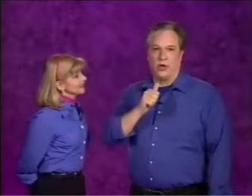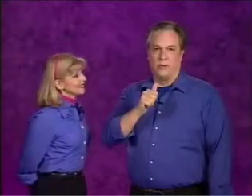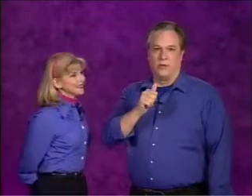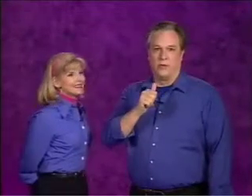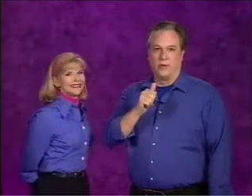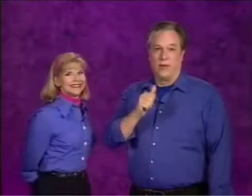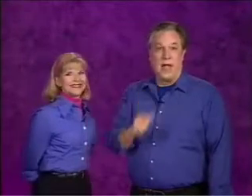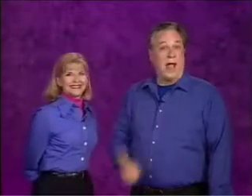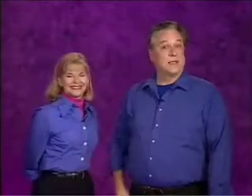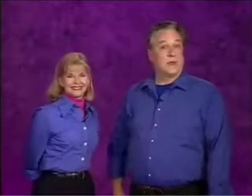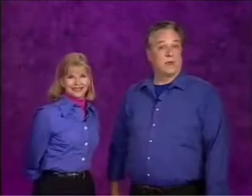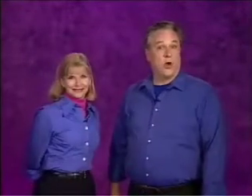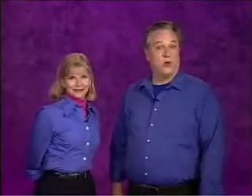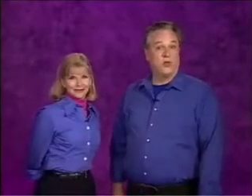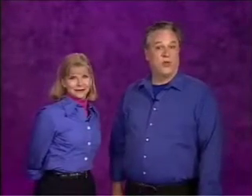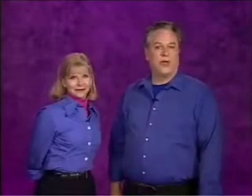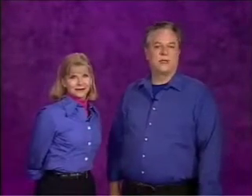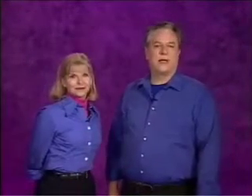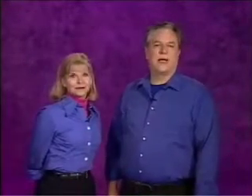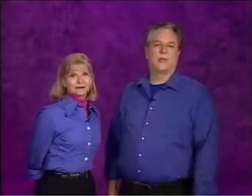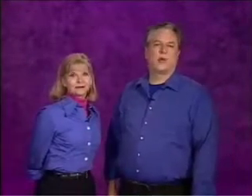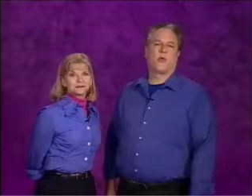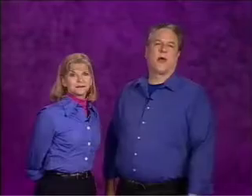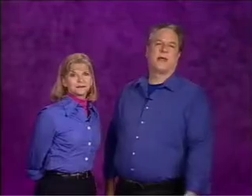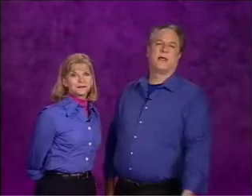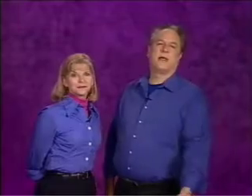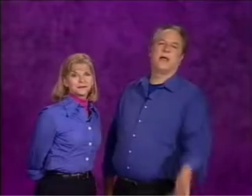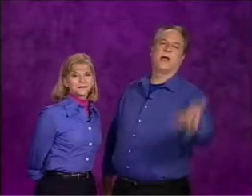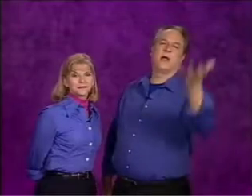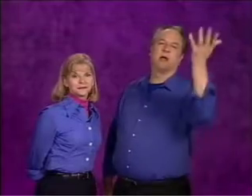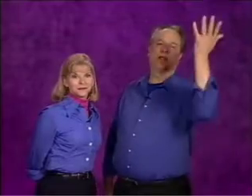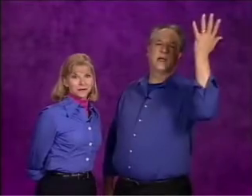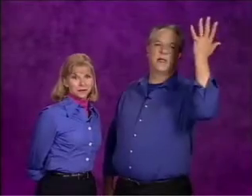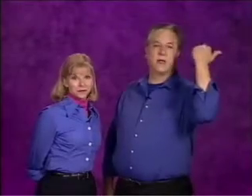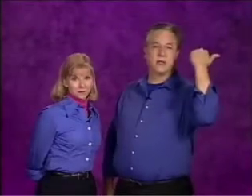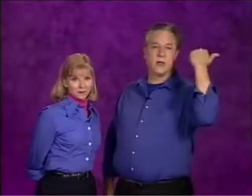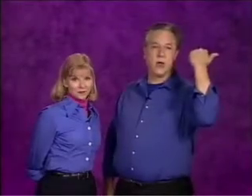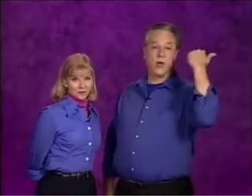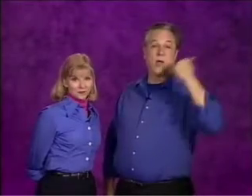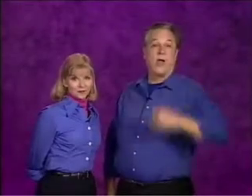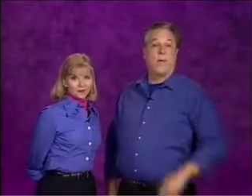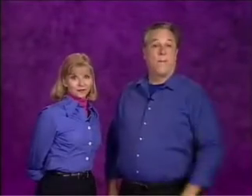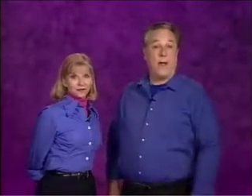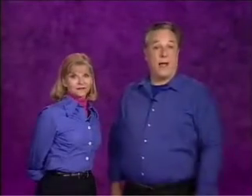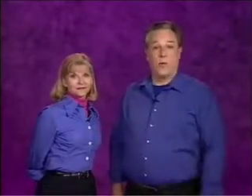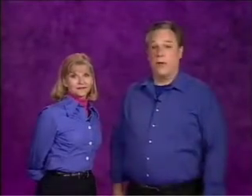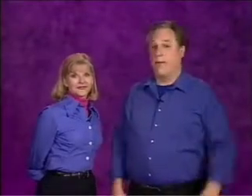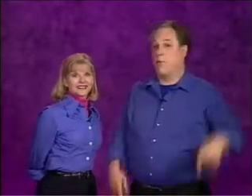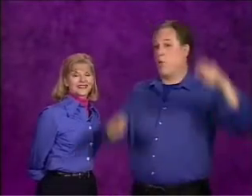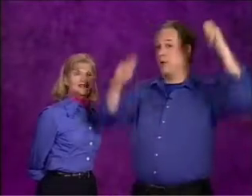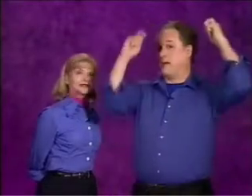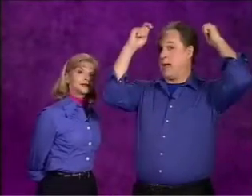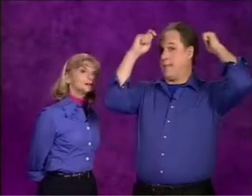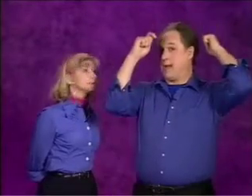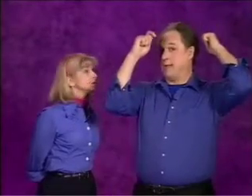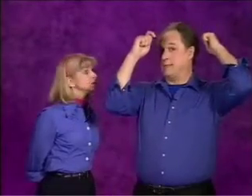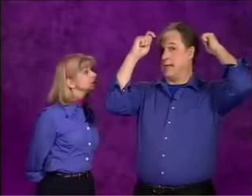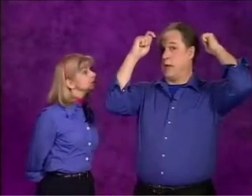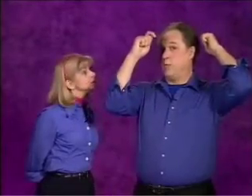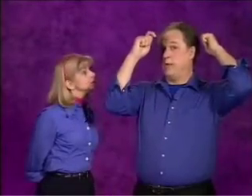girl. As we told you, these signs were created years and years ago, back when men wore top hats and